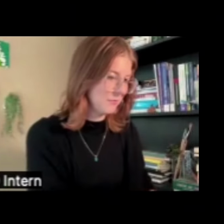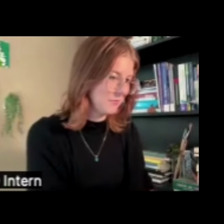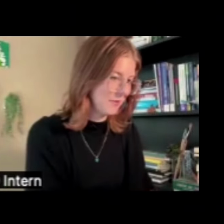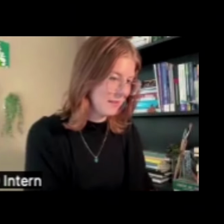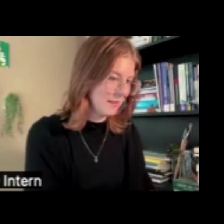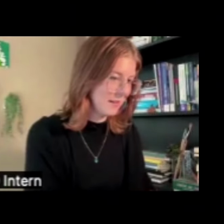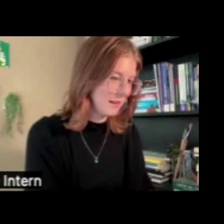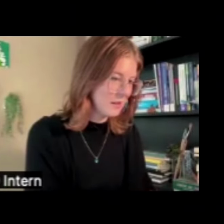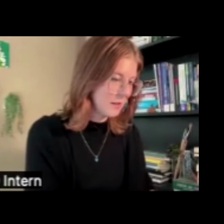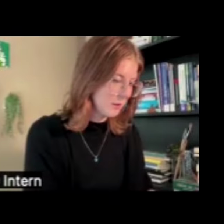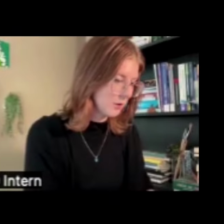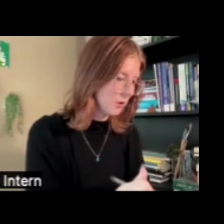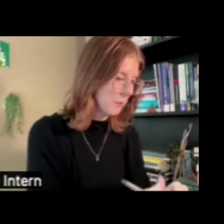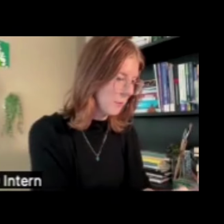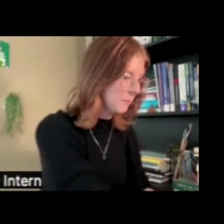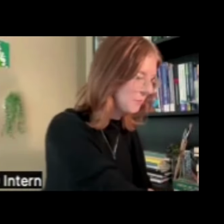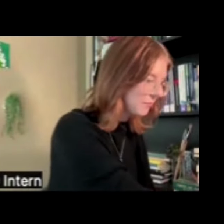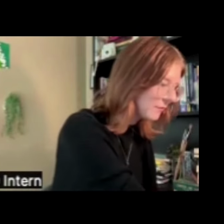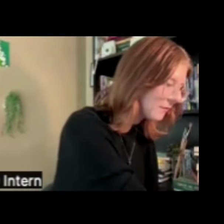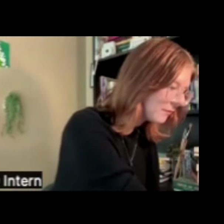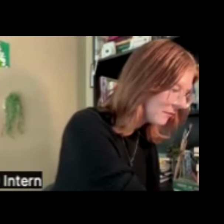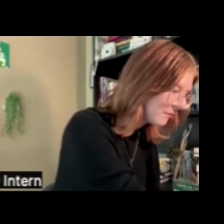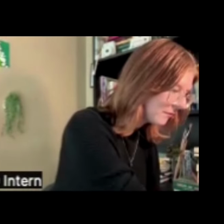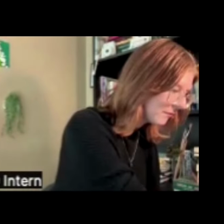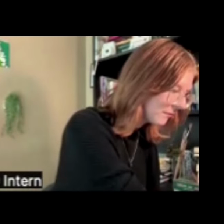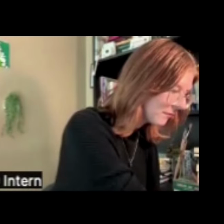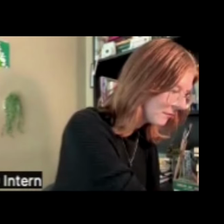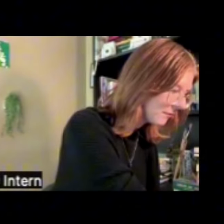started with the frame and decorating that.